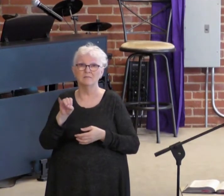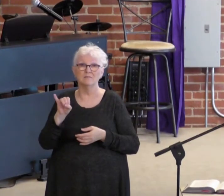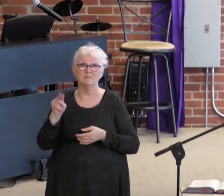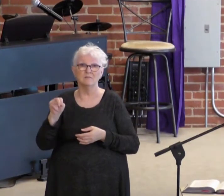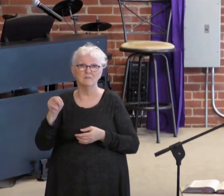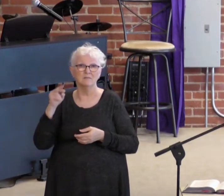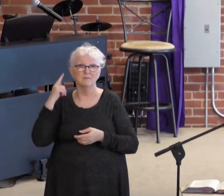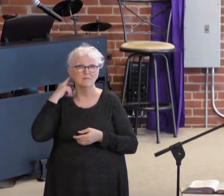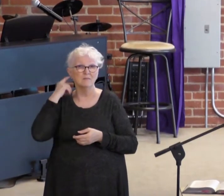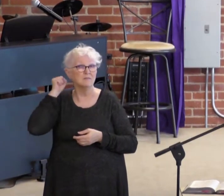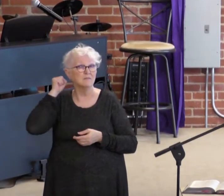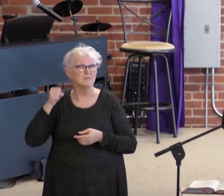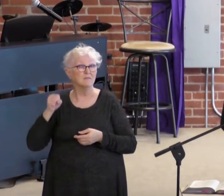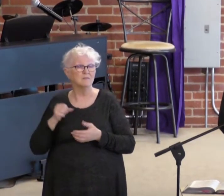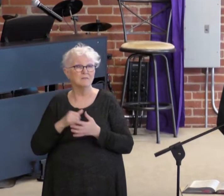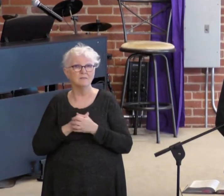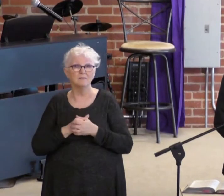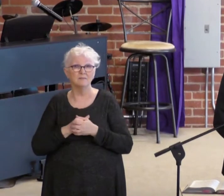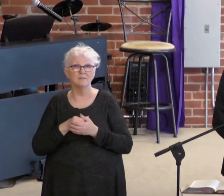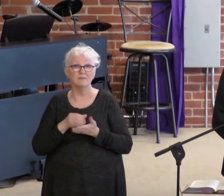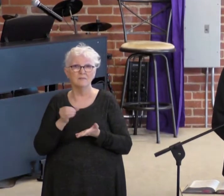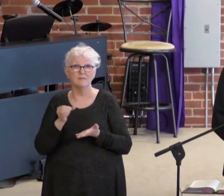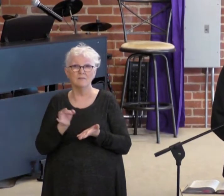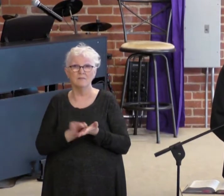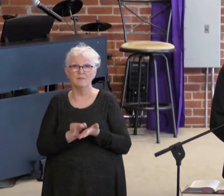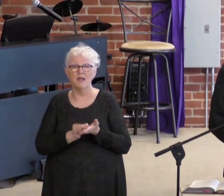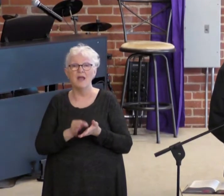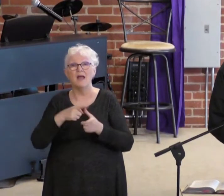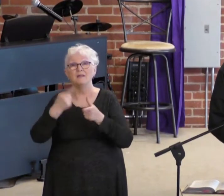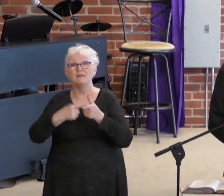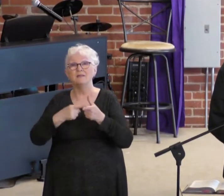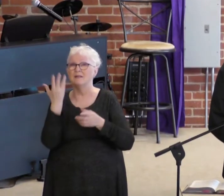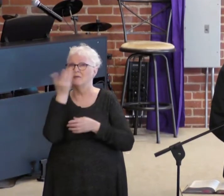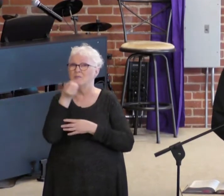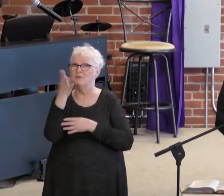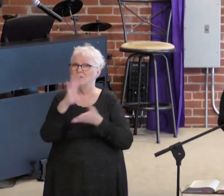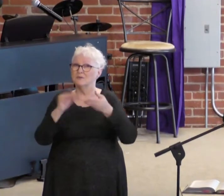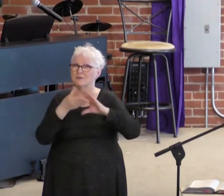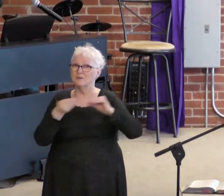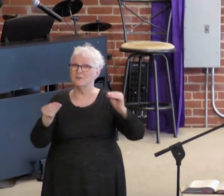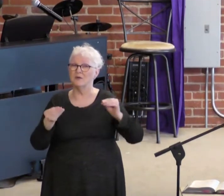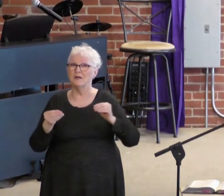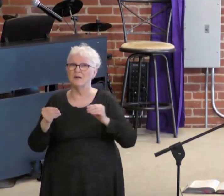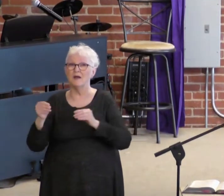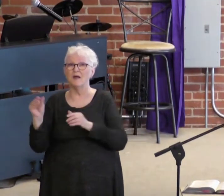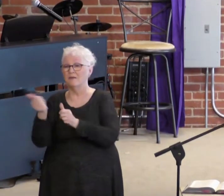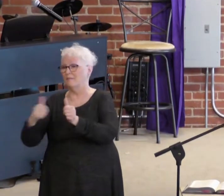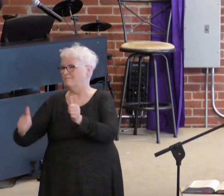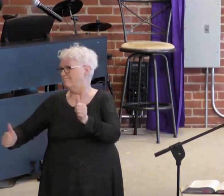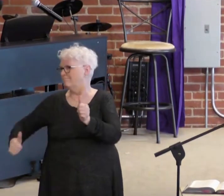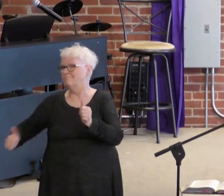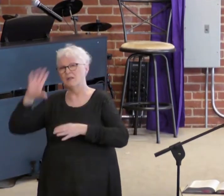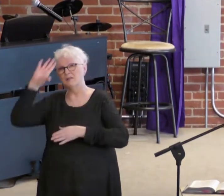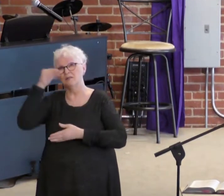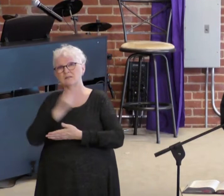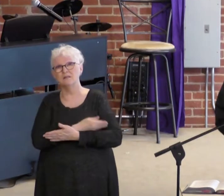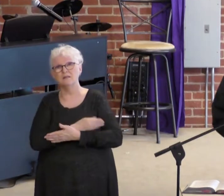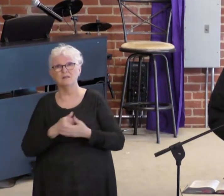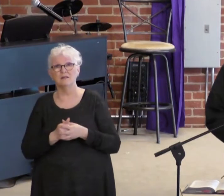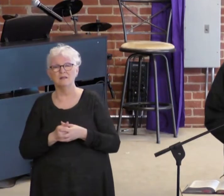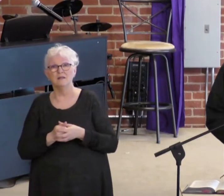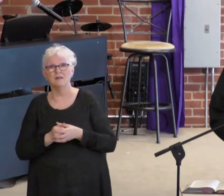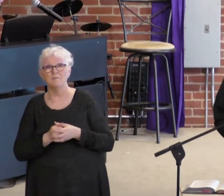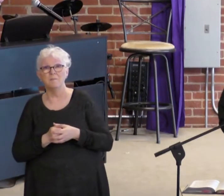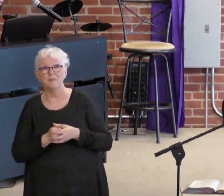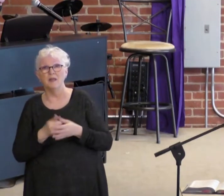story of the prodigal son. But that's subtitled, The Prodigal Son, that begins in verse 11, could